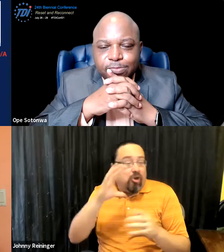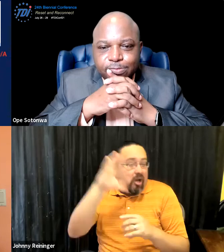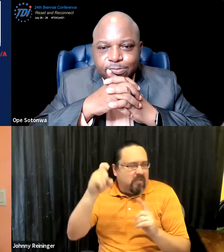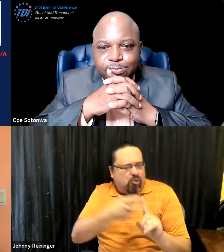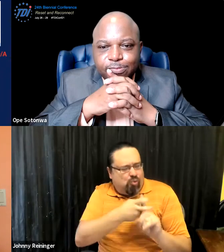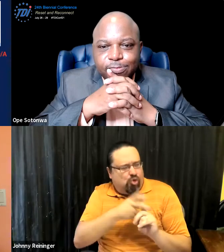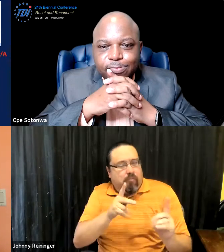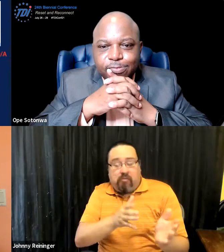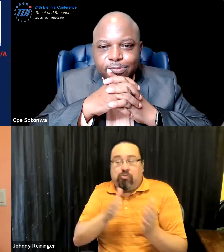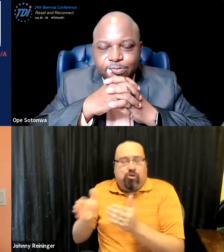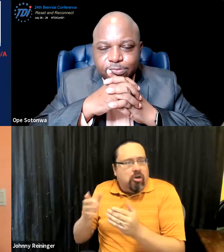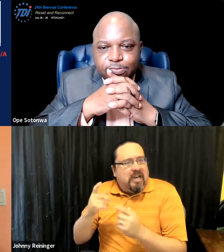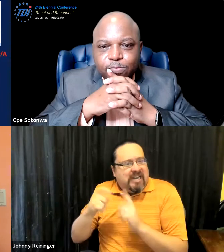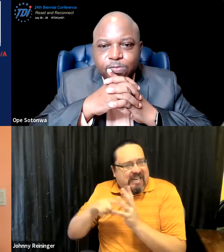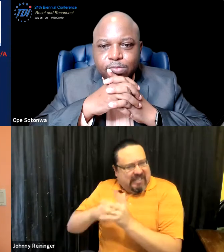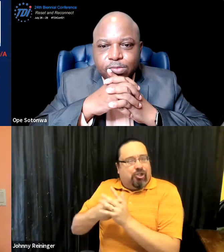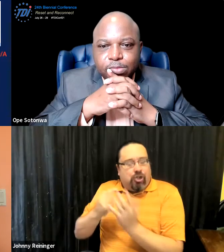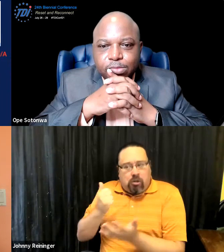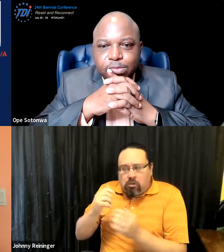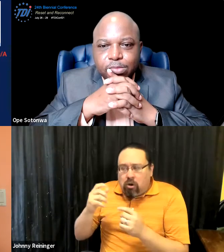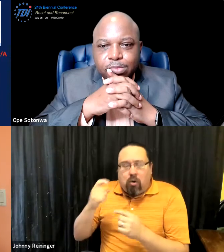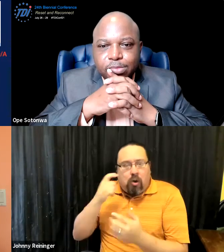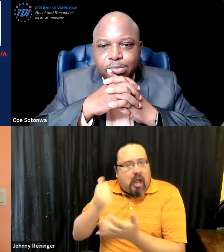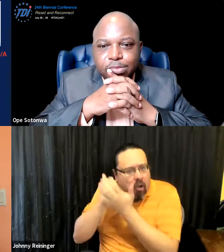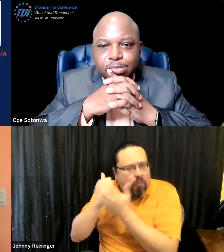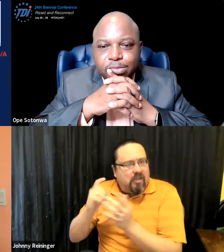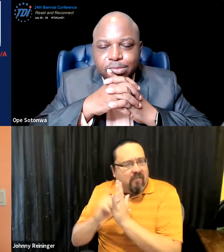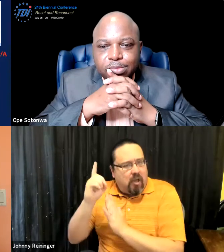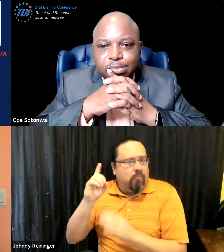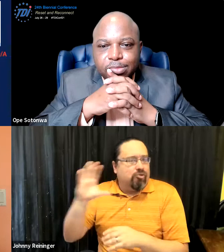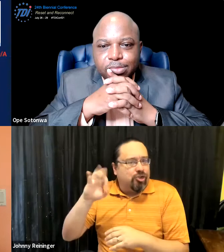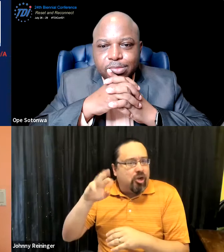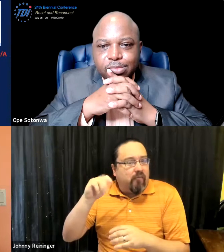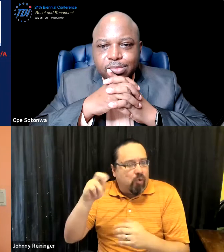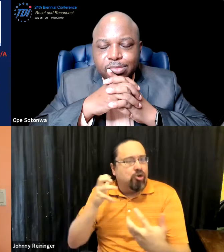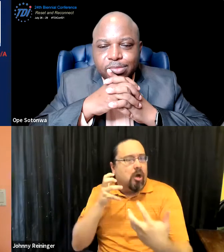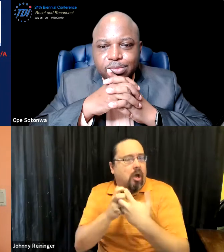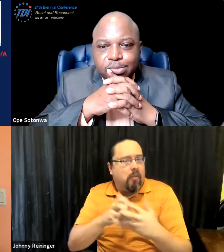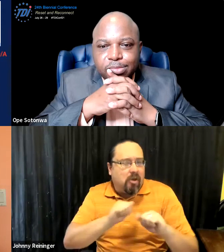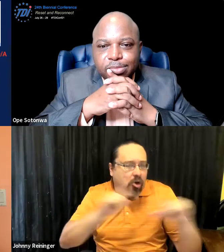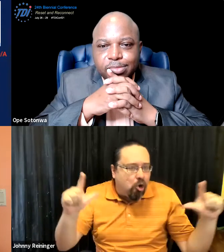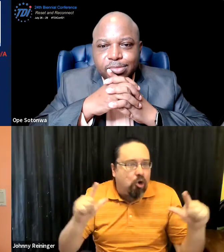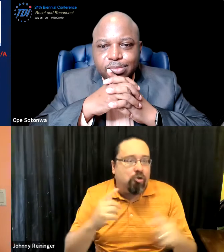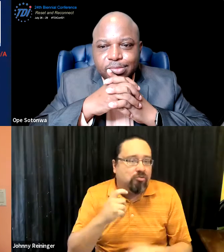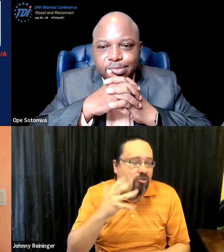face recognition, they actually miss people who are POC. So already that system is failing that population. And if they